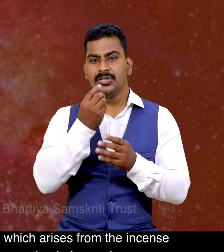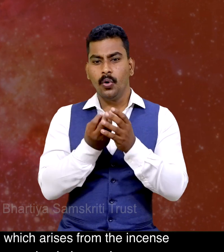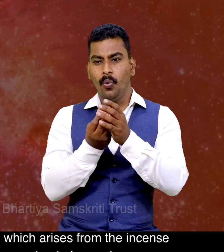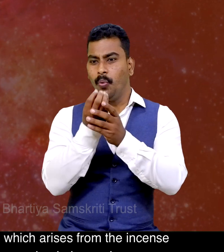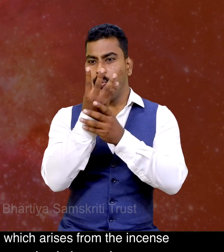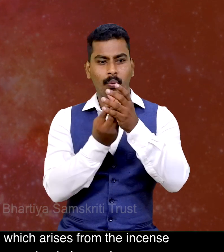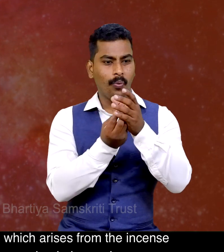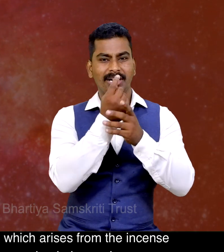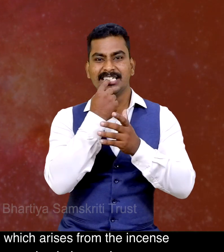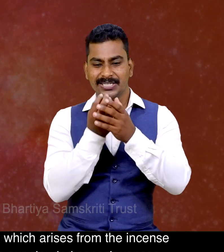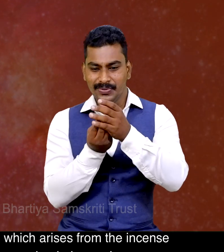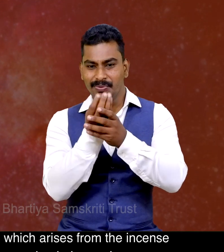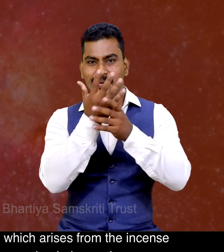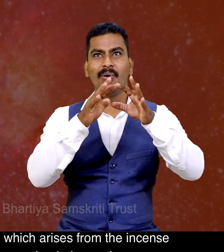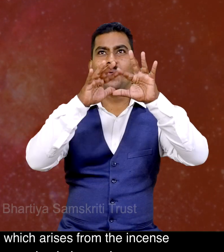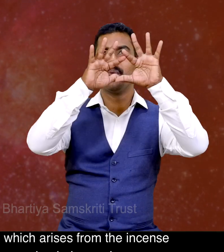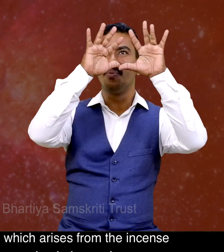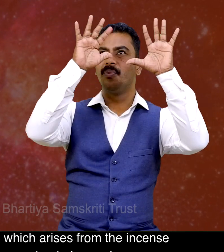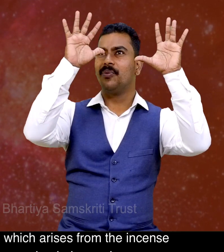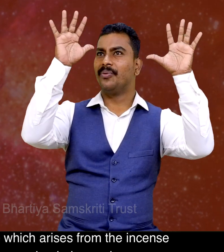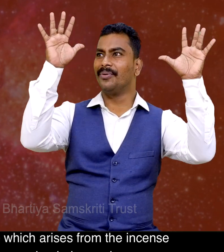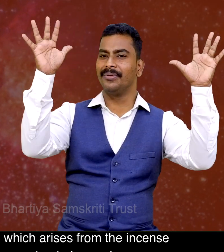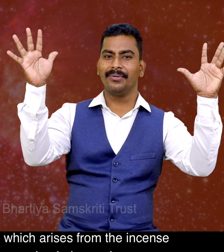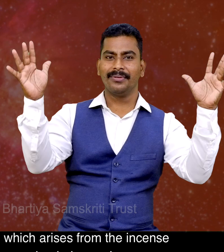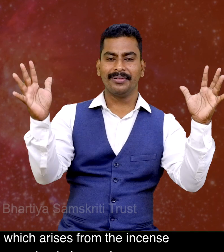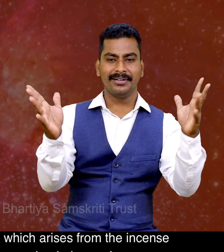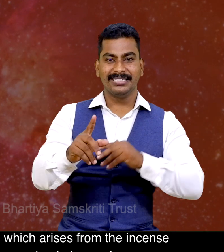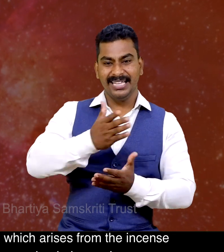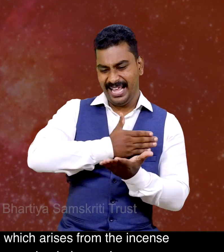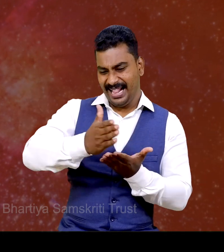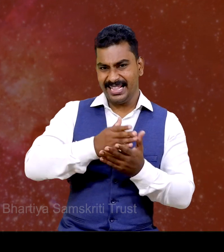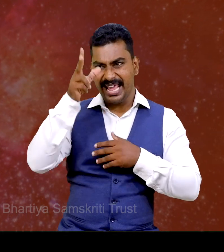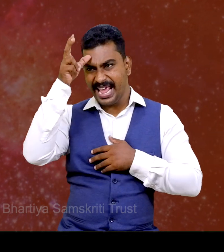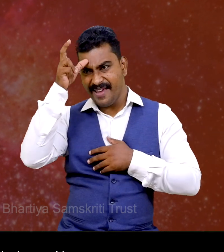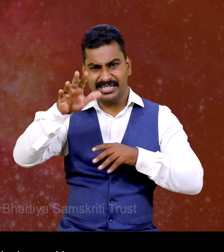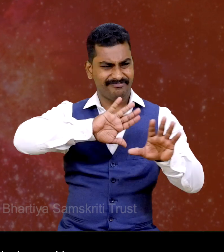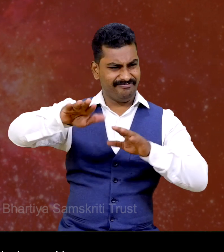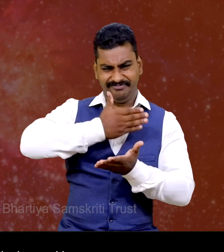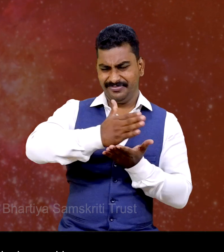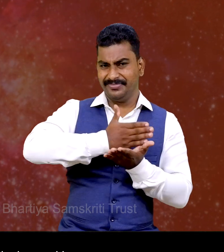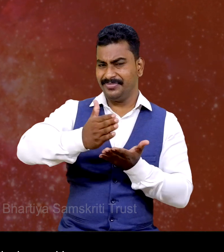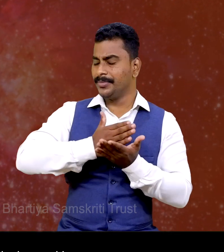smoke which arises from the incense represents our clouded consciousness, delusion, and